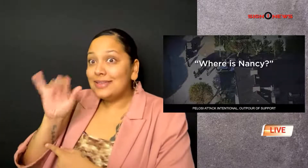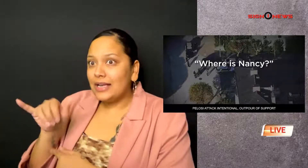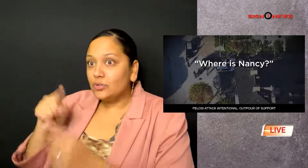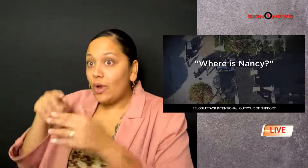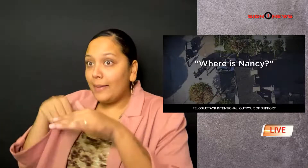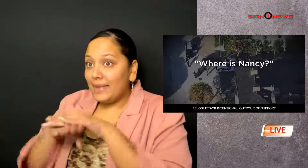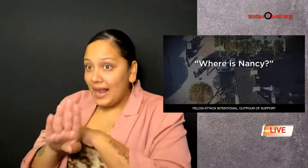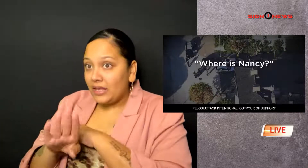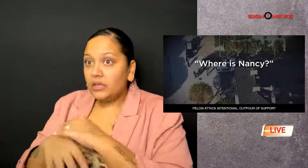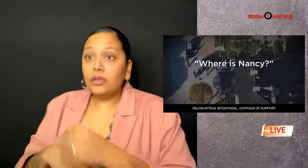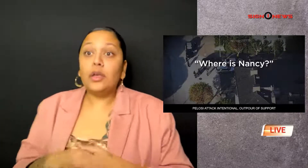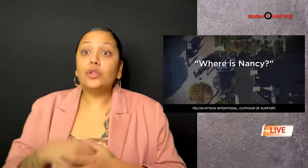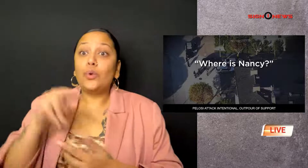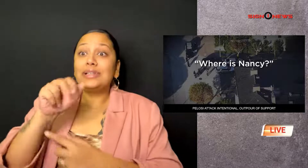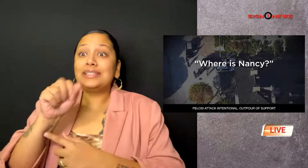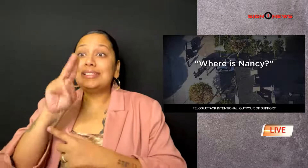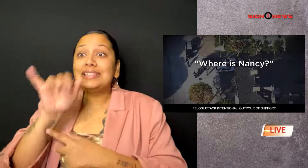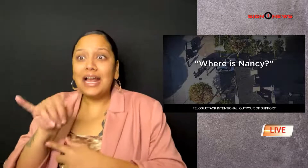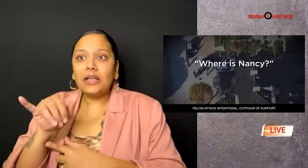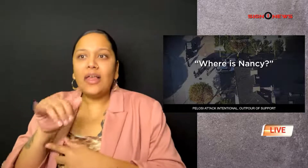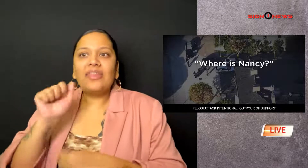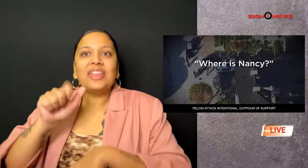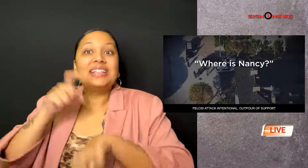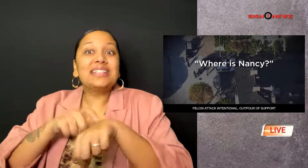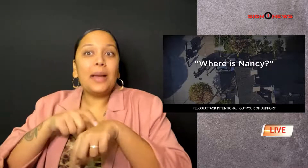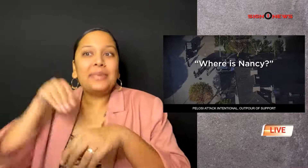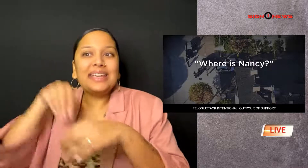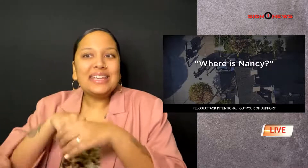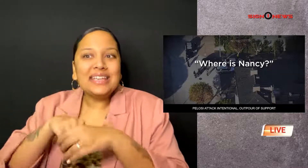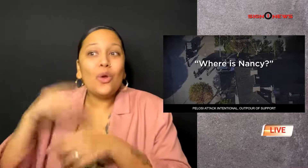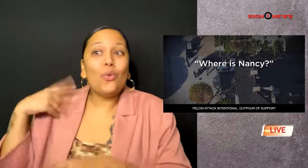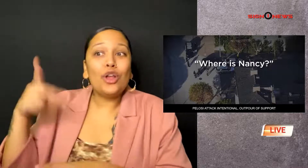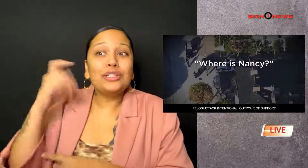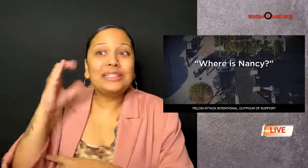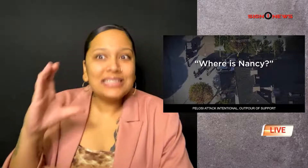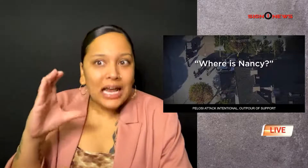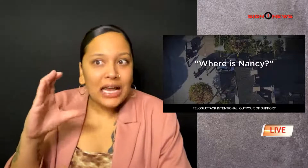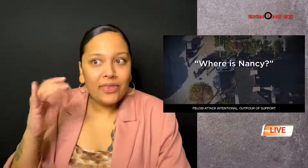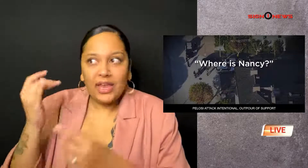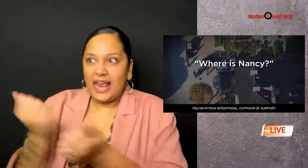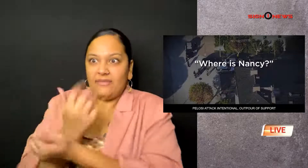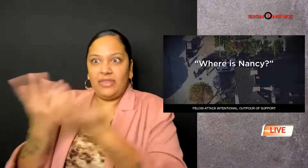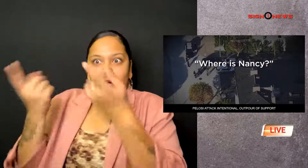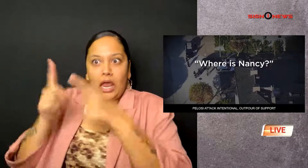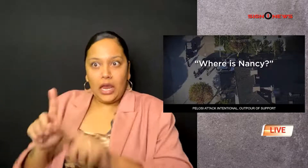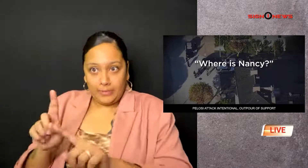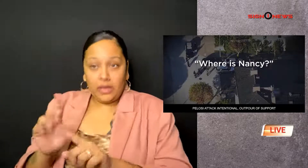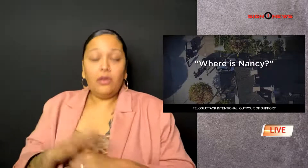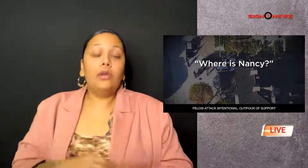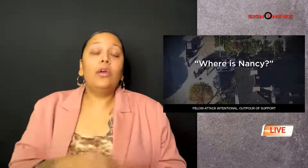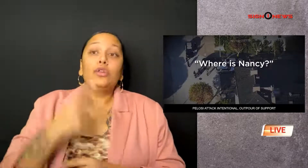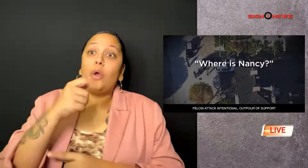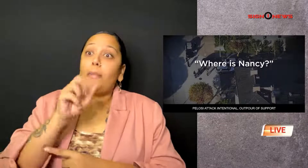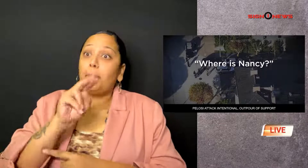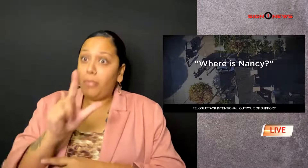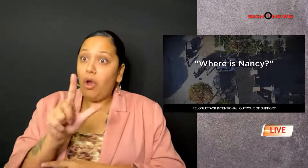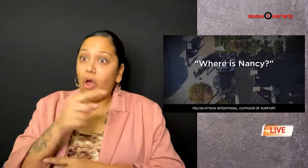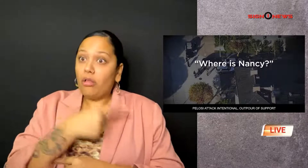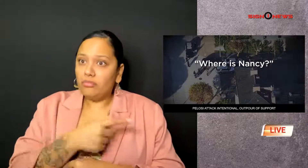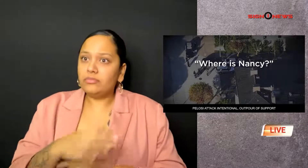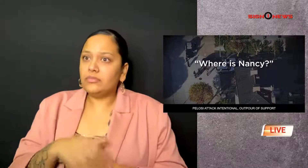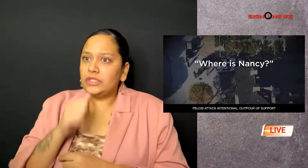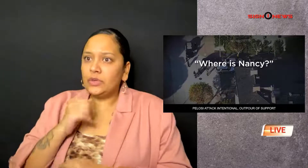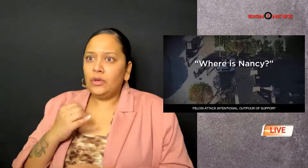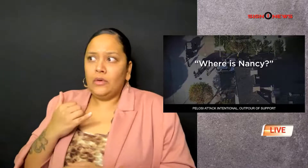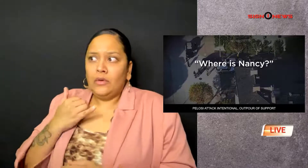he confronted her husband, and then tried to tie up Paul and said he was waiting for Nancy.